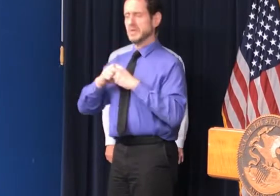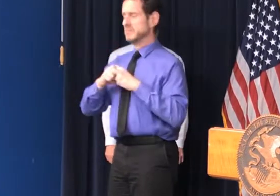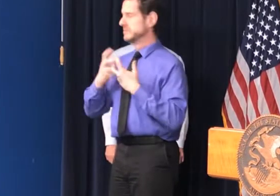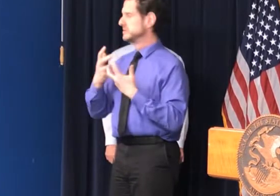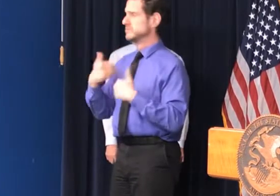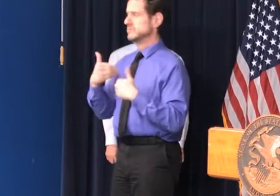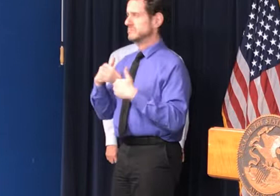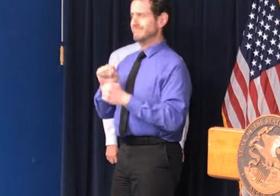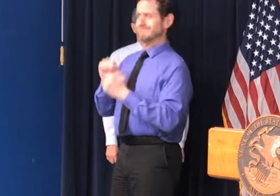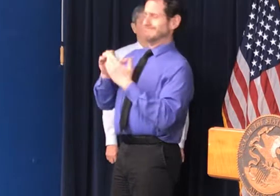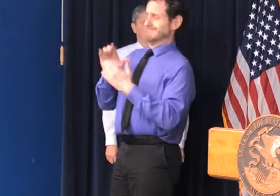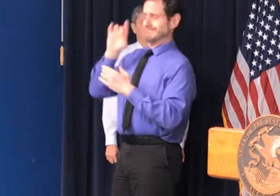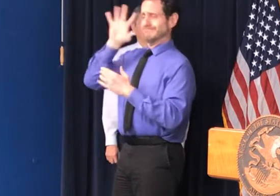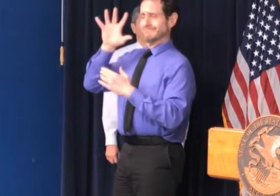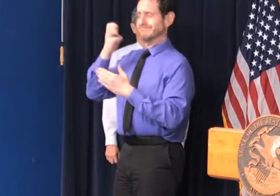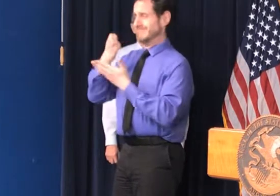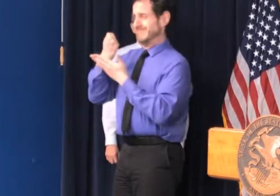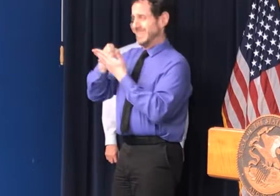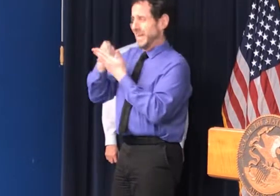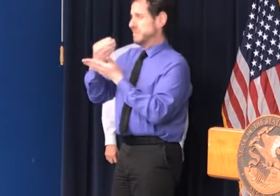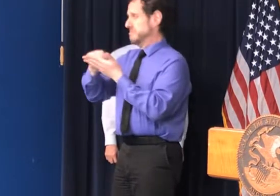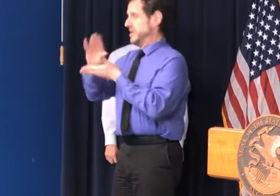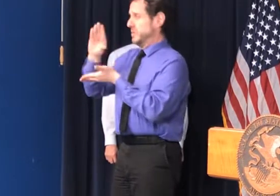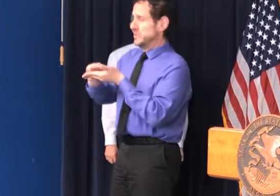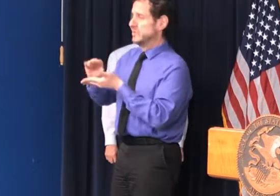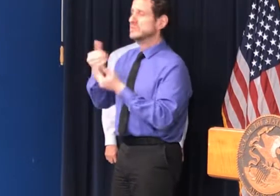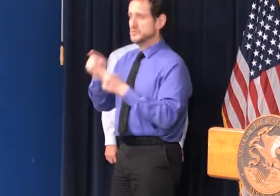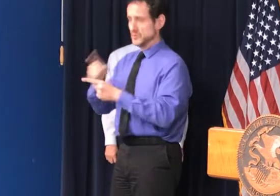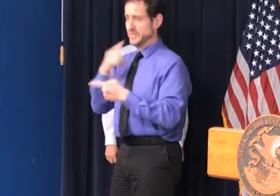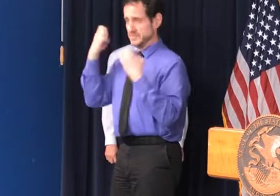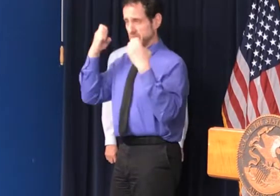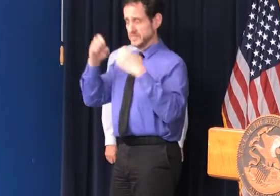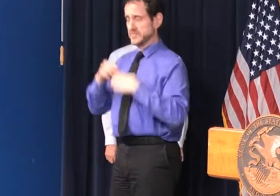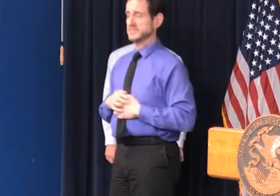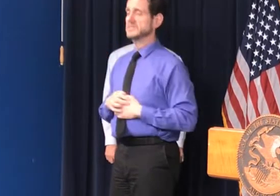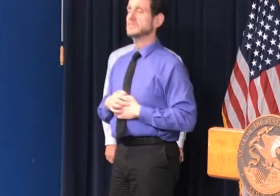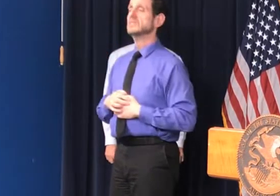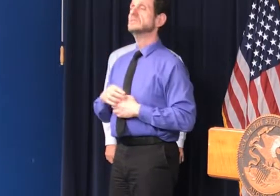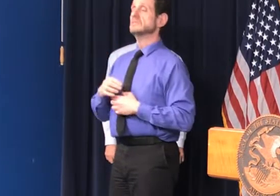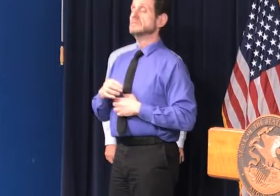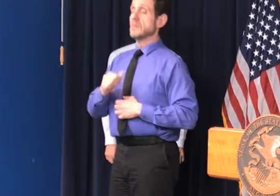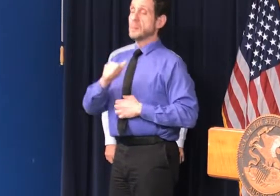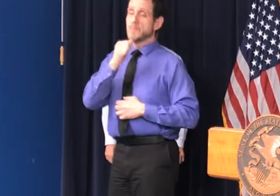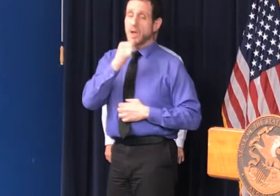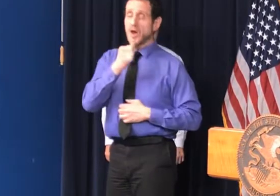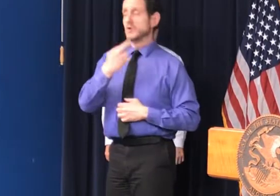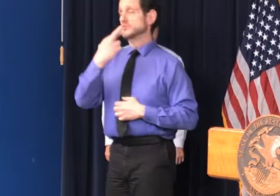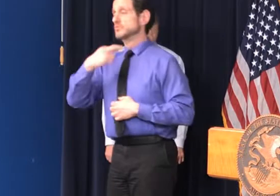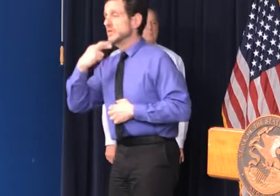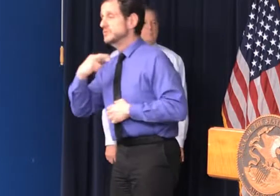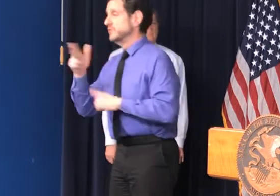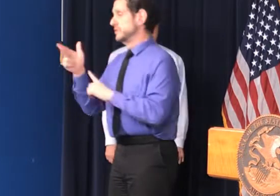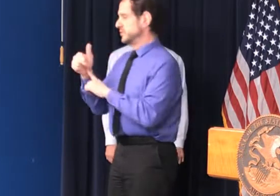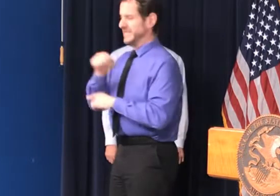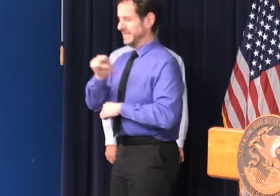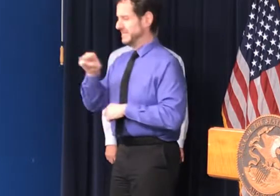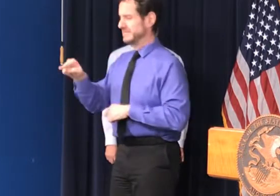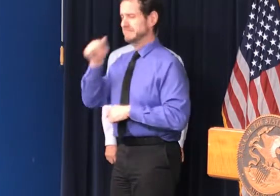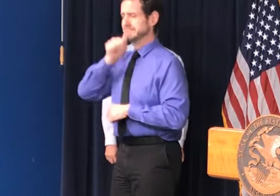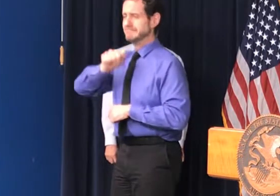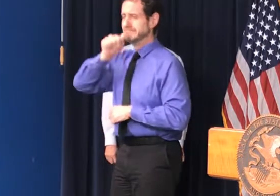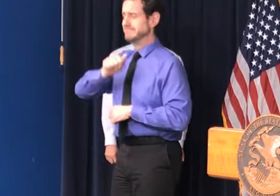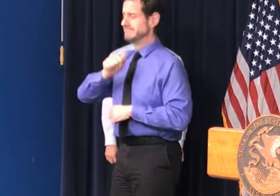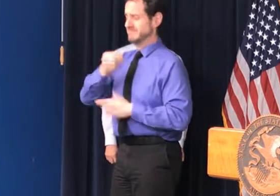this crisis. To help address the significant challenges of our bars and restaurants and small hotel companies,